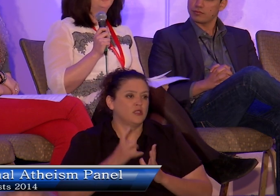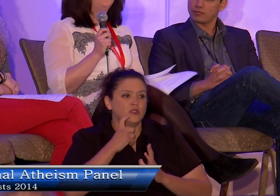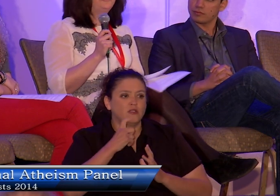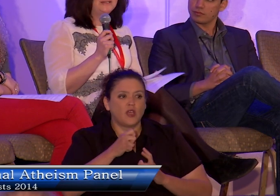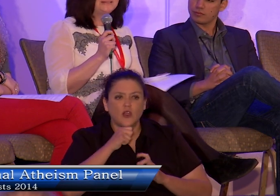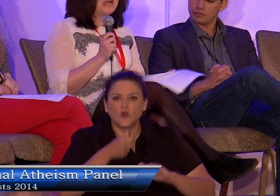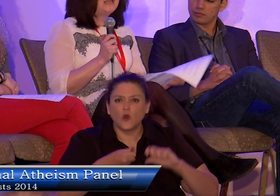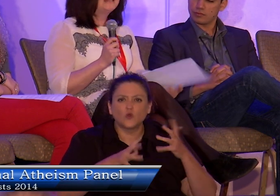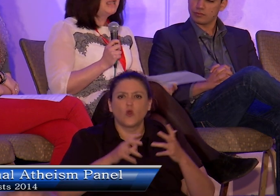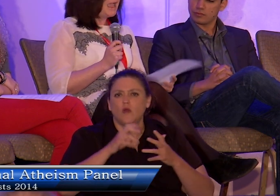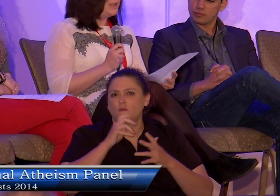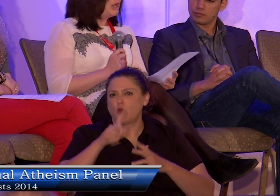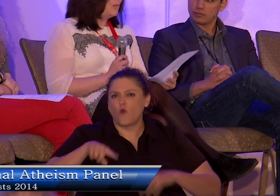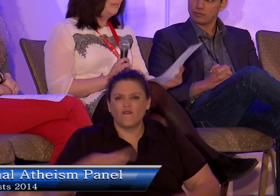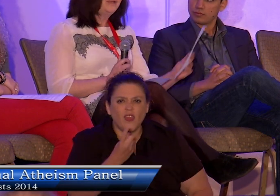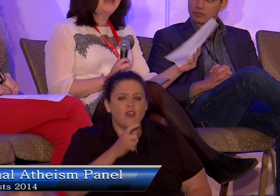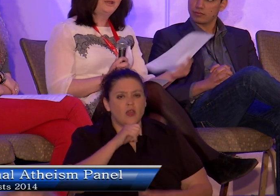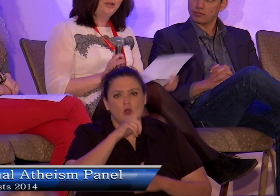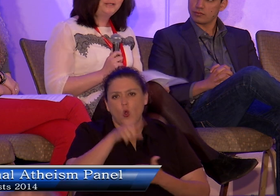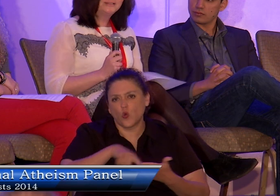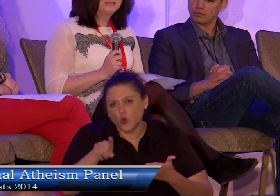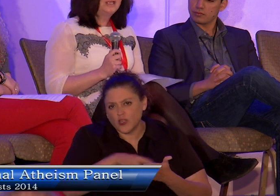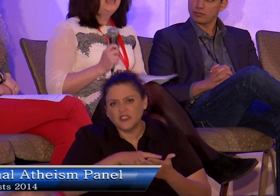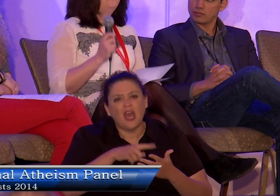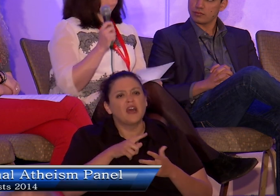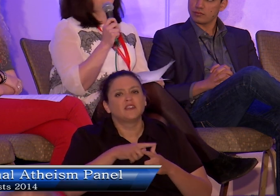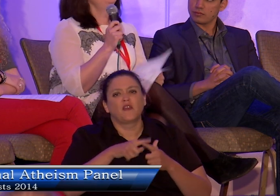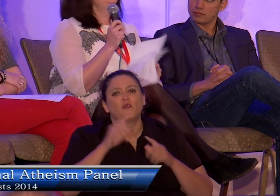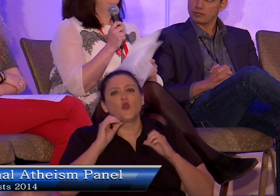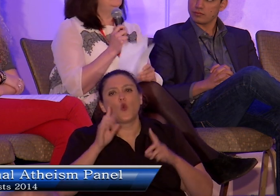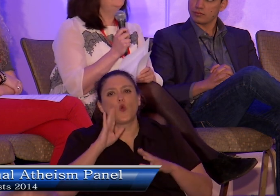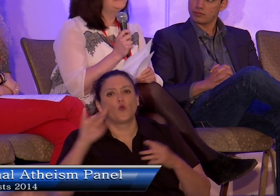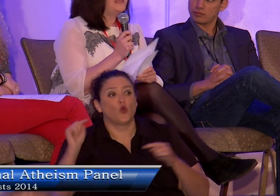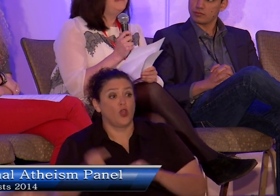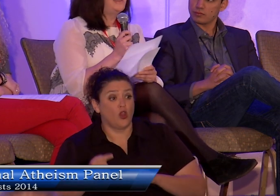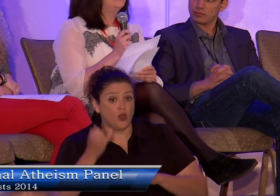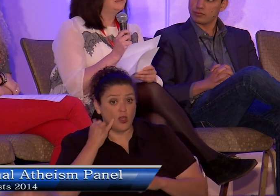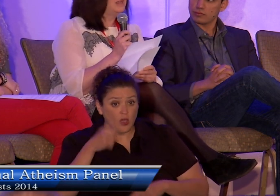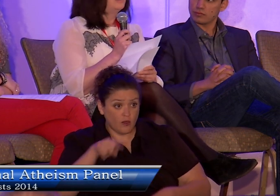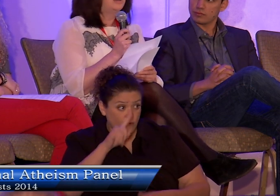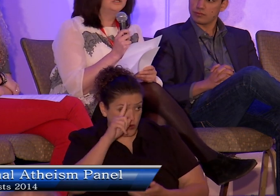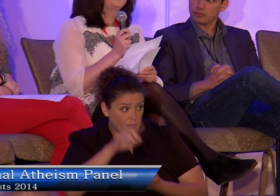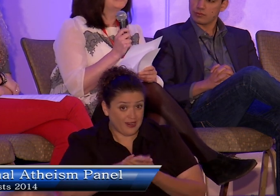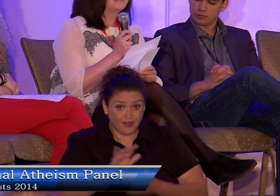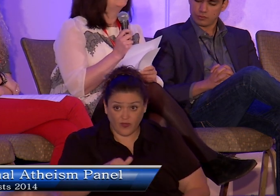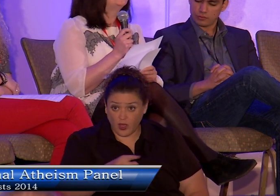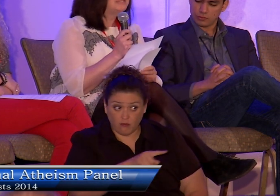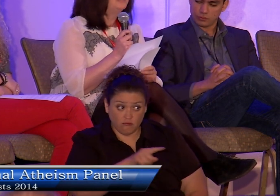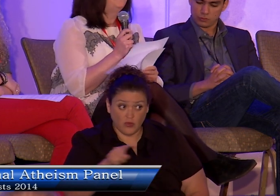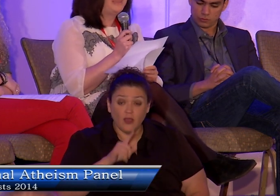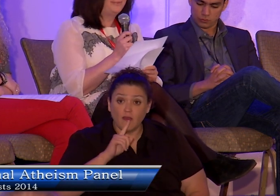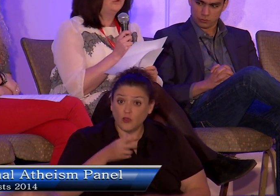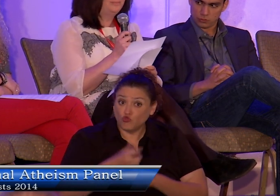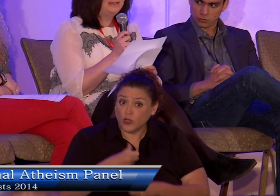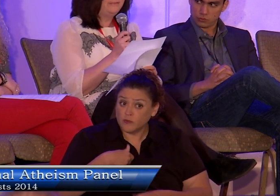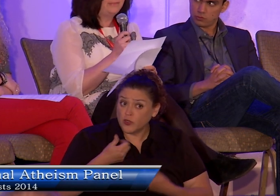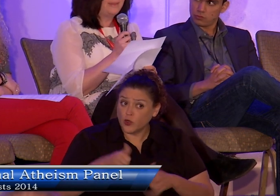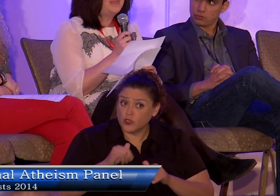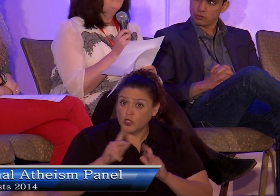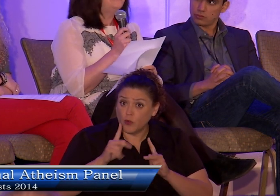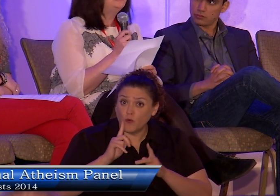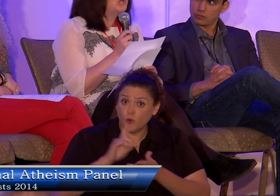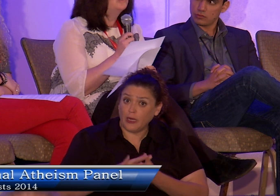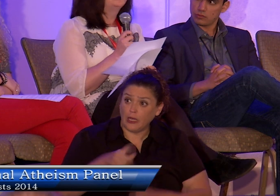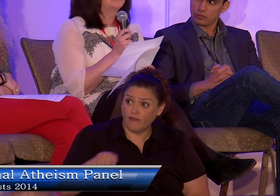offend, don't criticize, and no one will get hurt. If anyone believes them, and there are, trust me, still people who believe